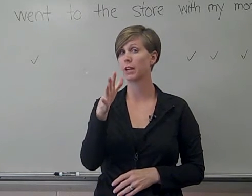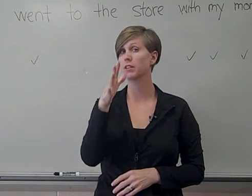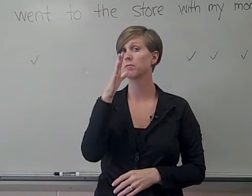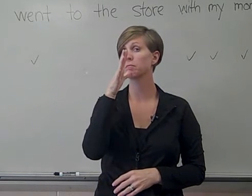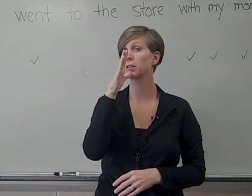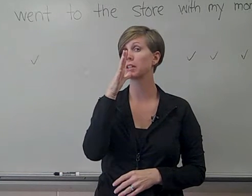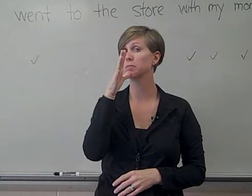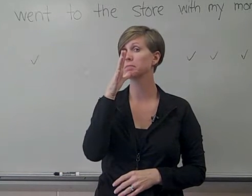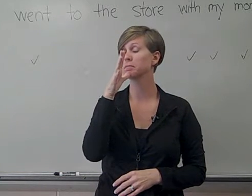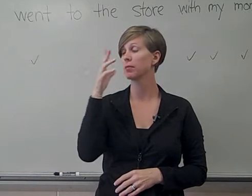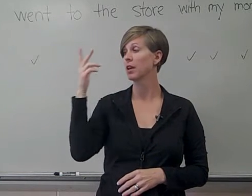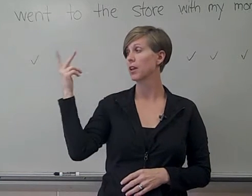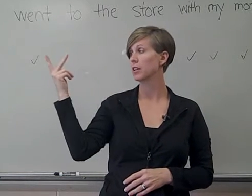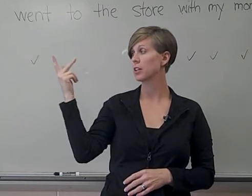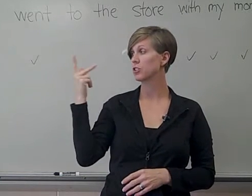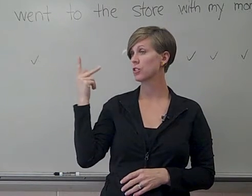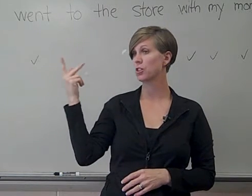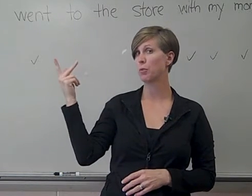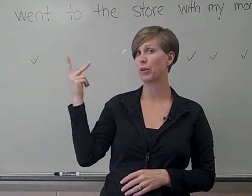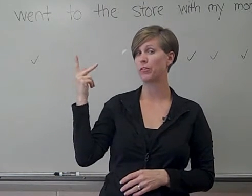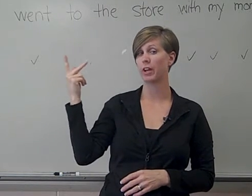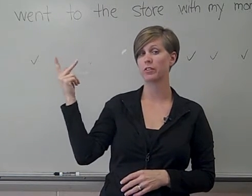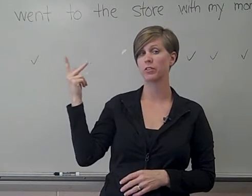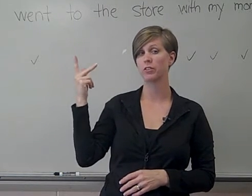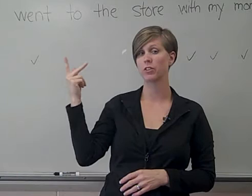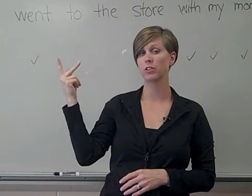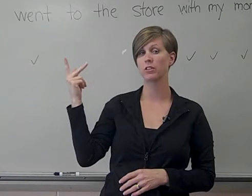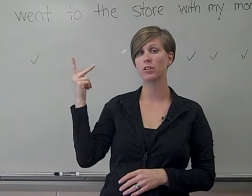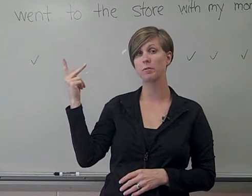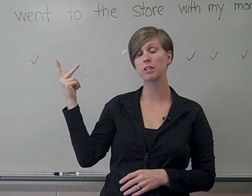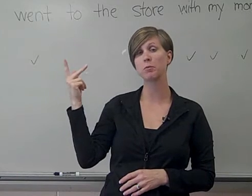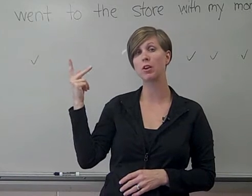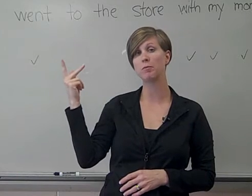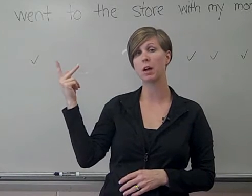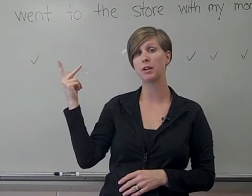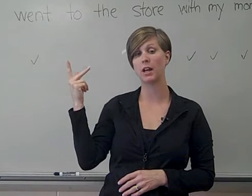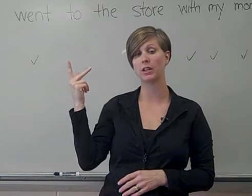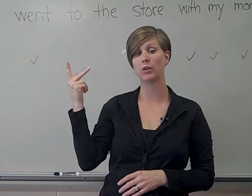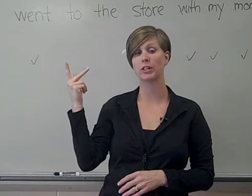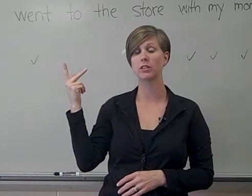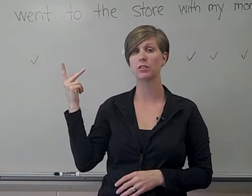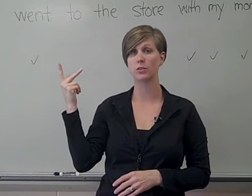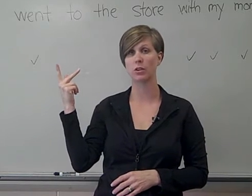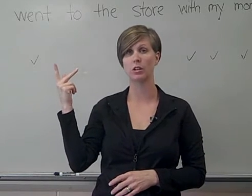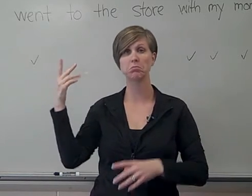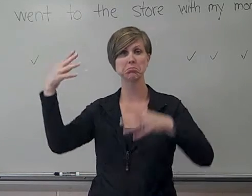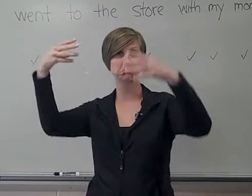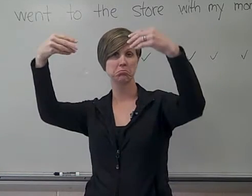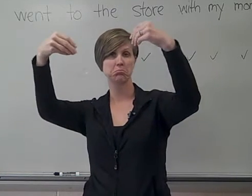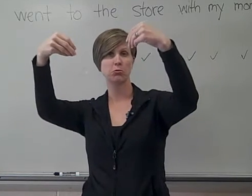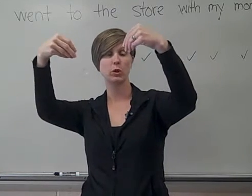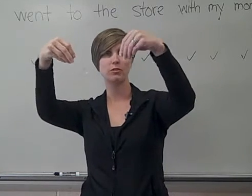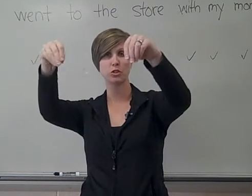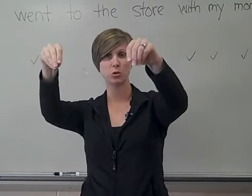right? Mom. Then it shows the both of us. So that means both Mom and I are going to the store. We have the